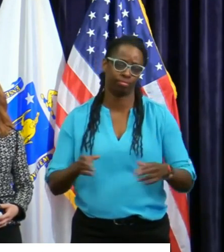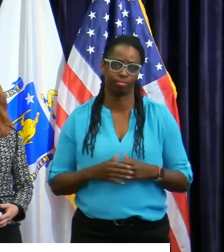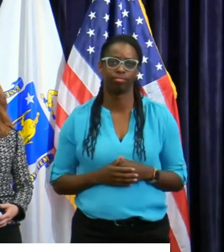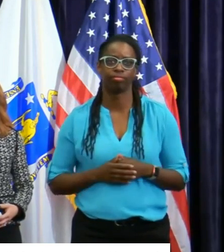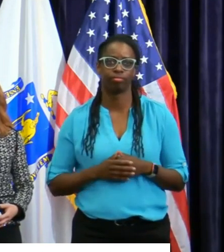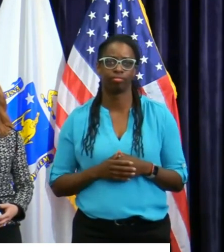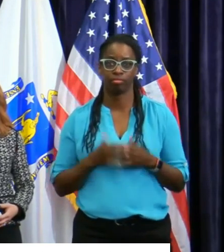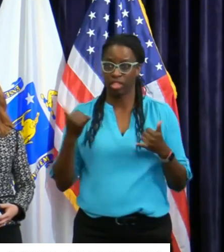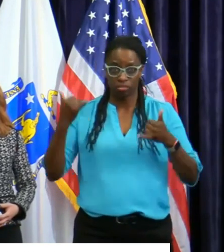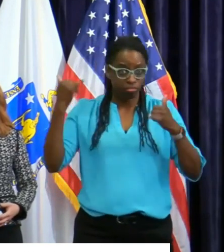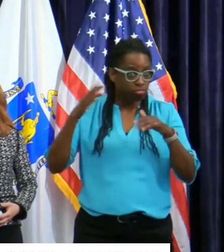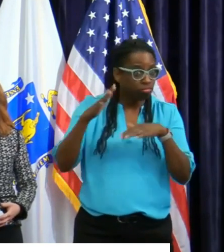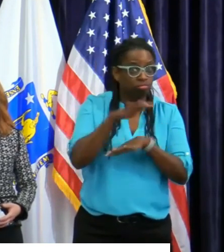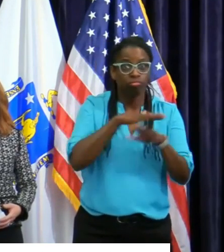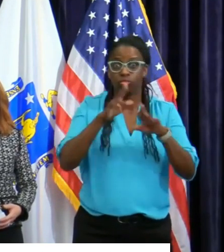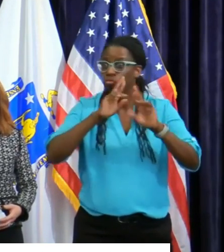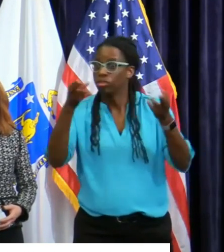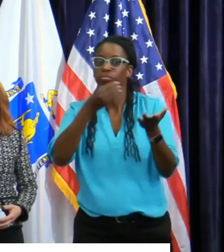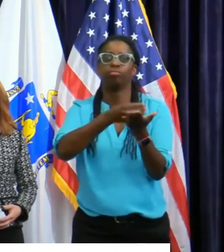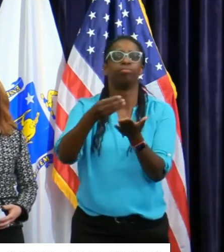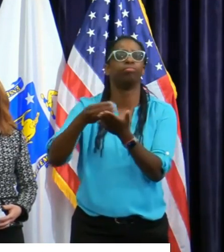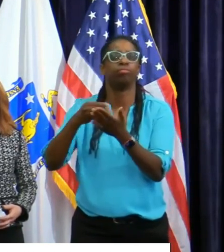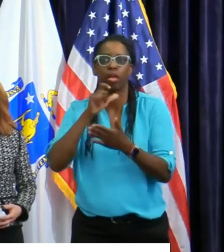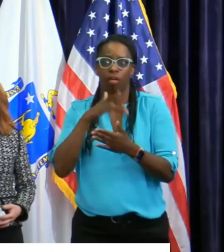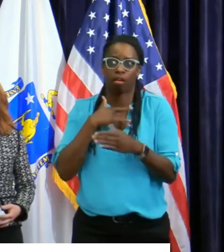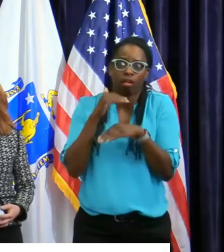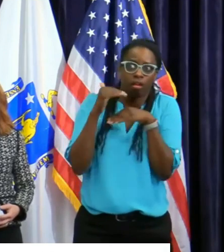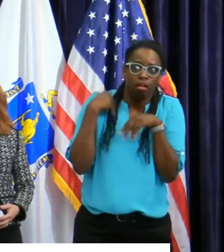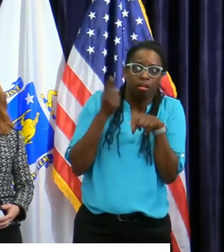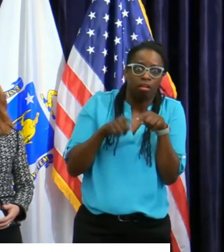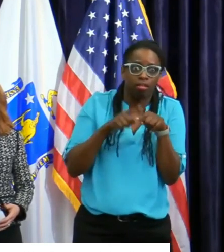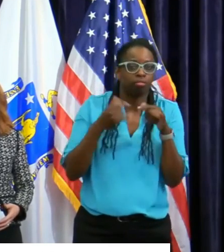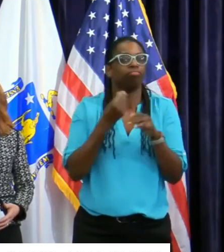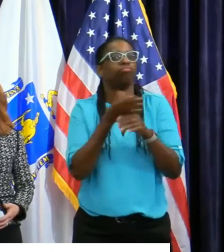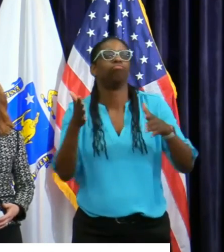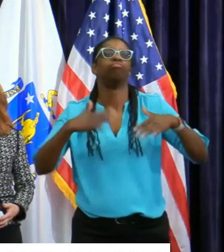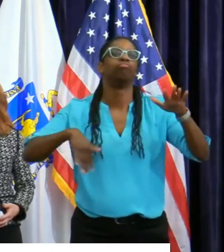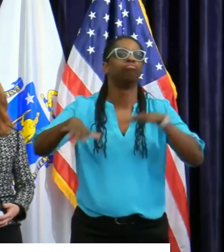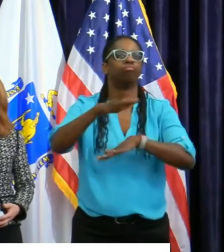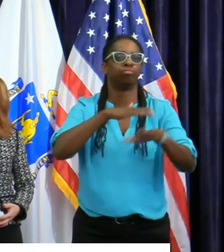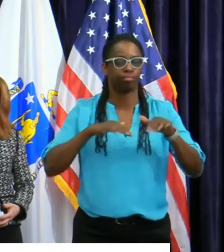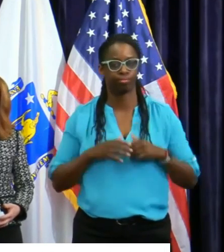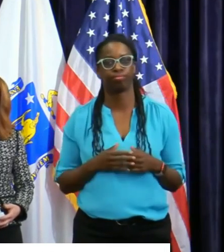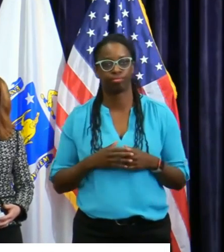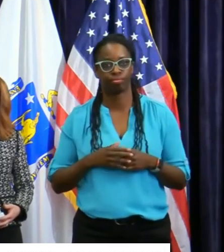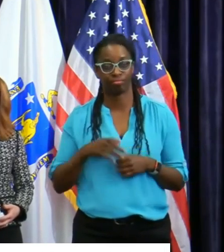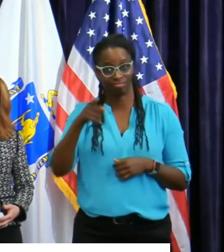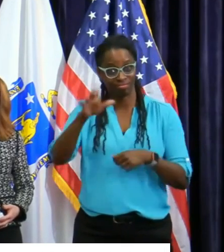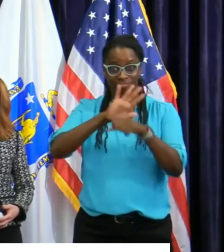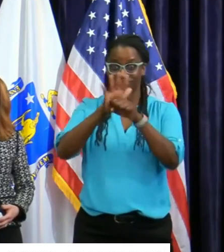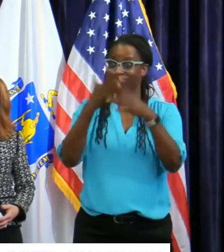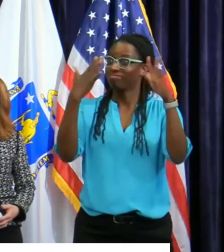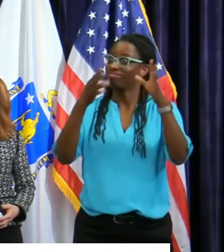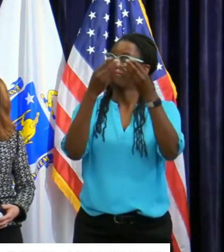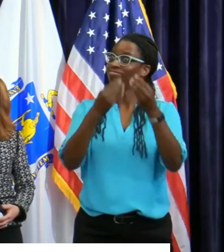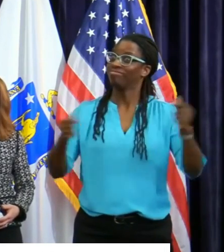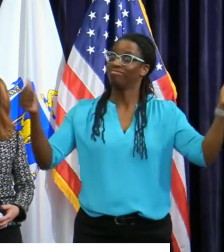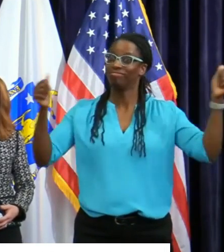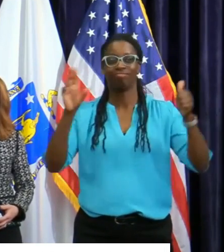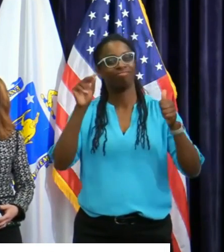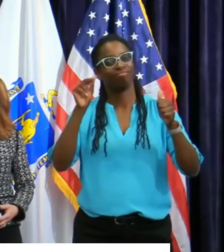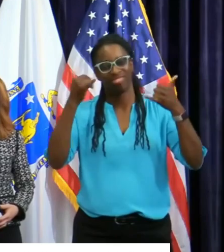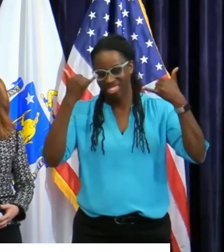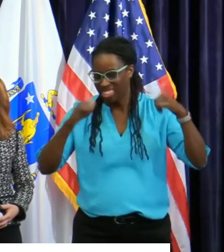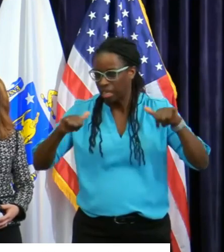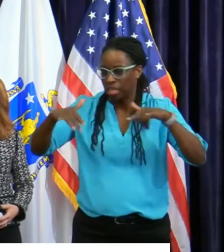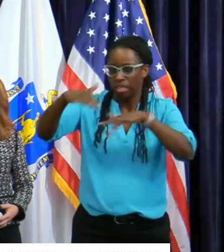the holidays. But COVID isn't going away anytime soon. And if you're not vaccinated, you should get vaccinated. If you're eligible